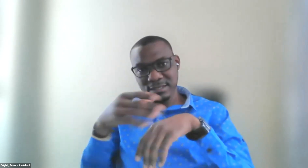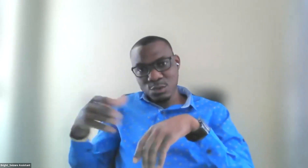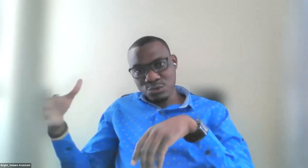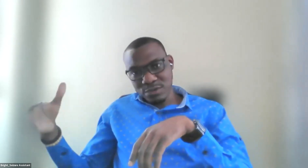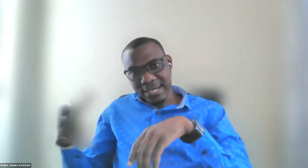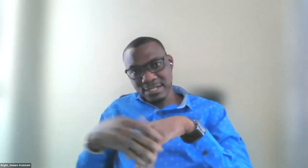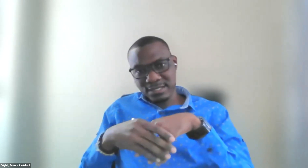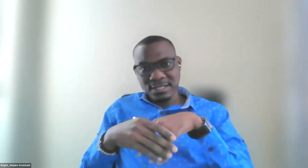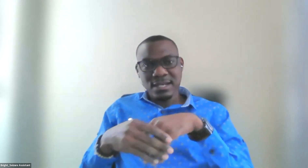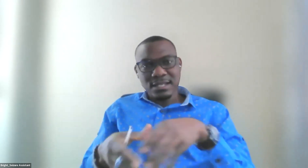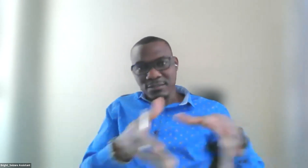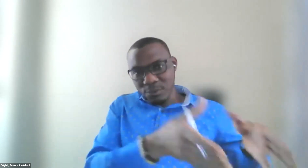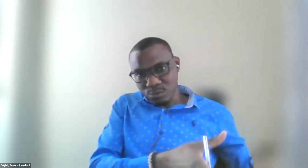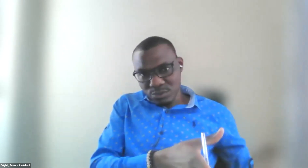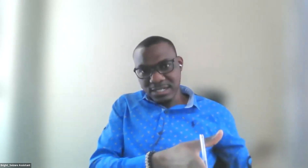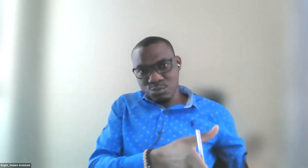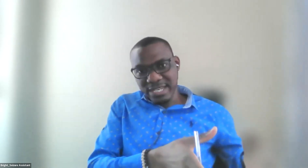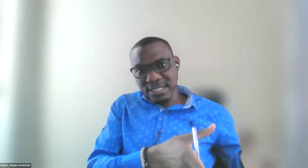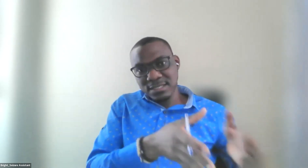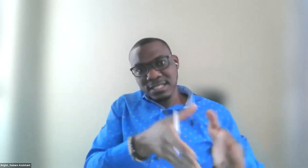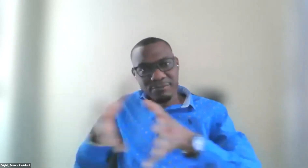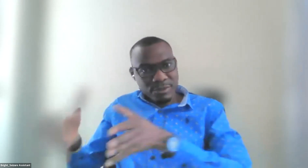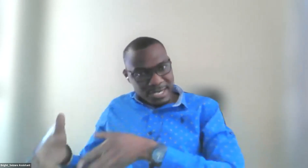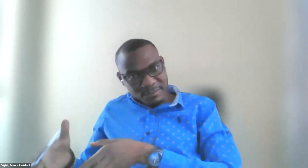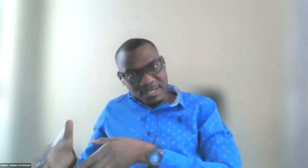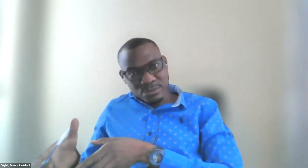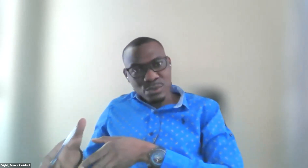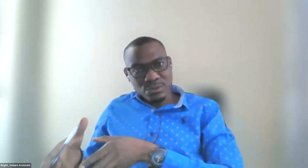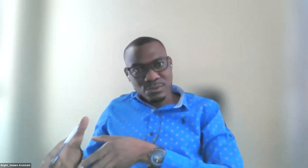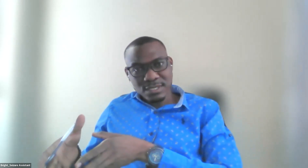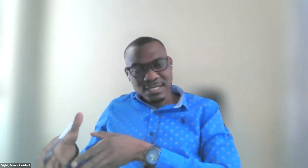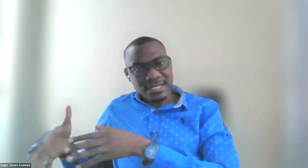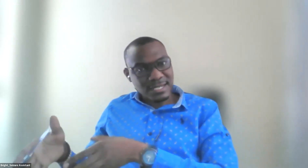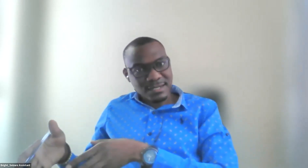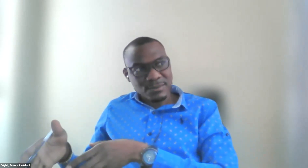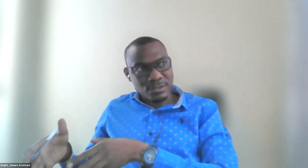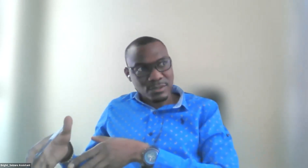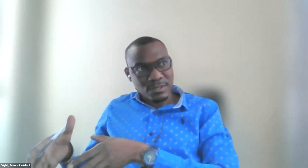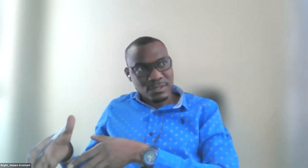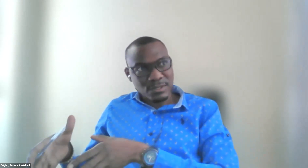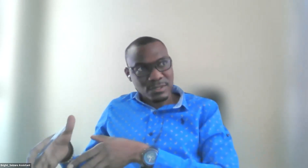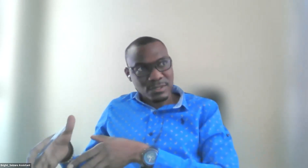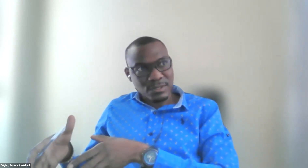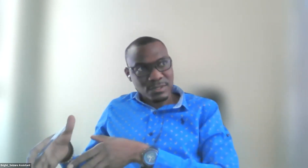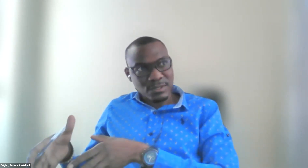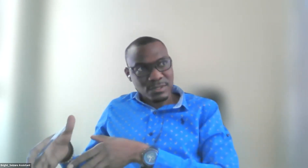other calls to action. The phone will start ringing, the free SMS will go to the set SMS,